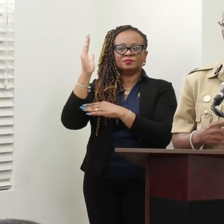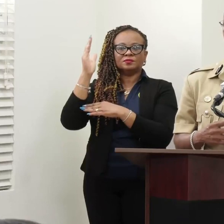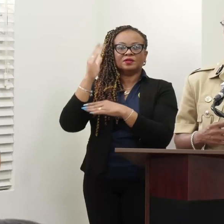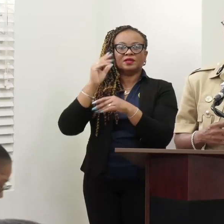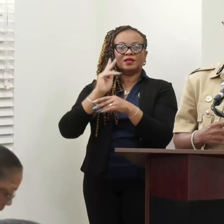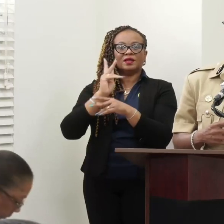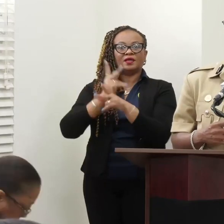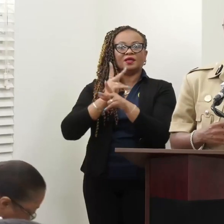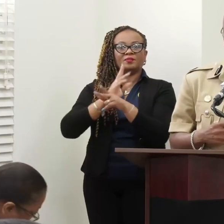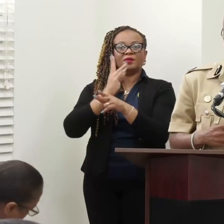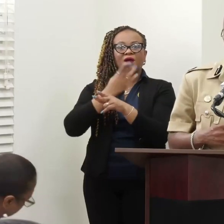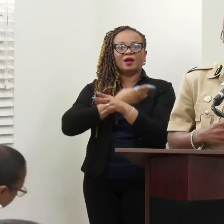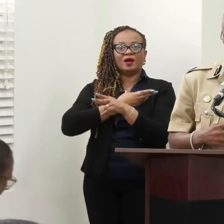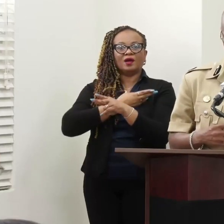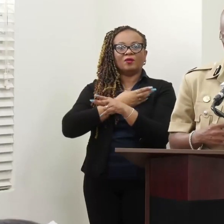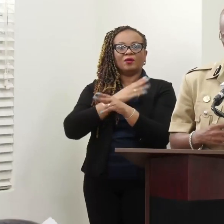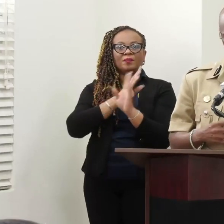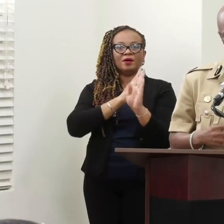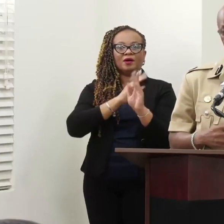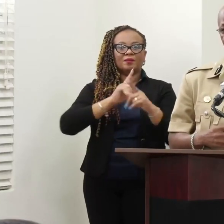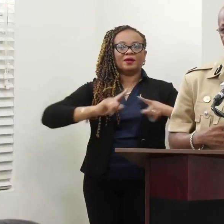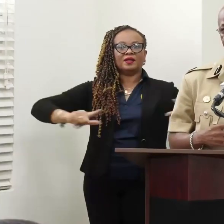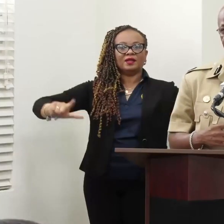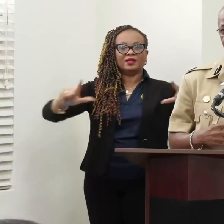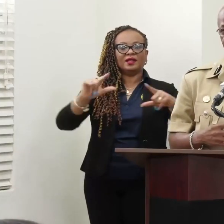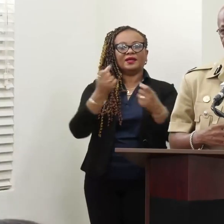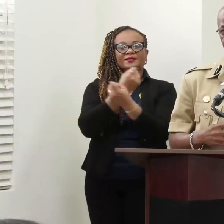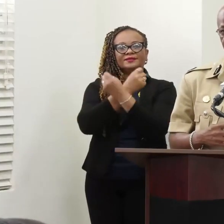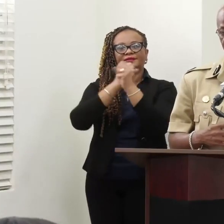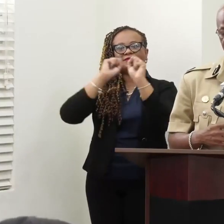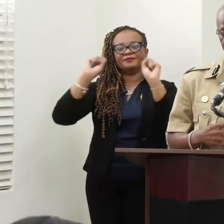keep our beloved Bahamaland safe.